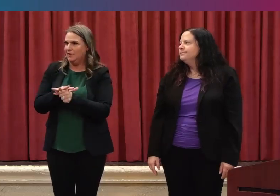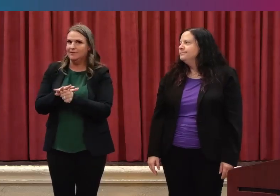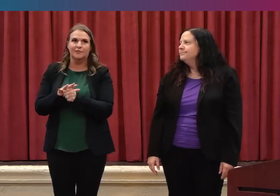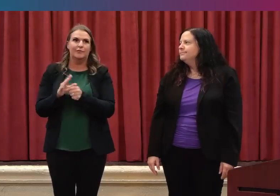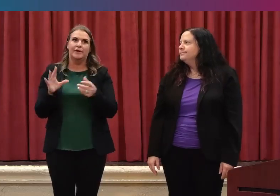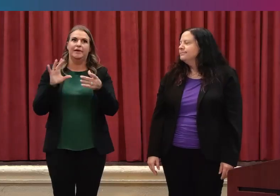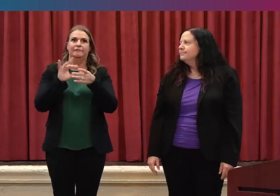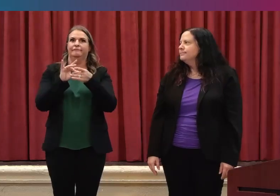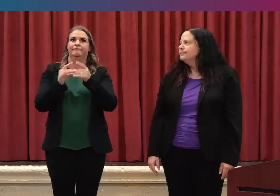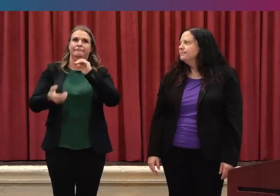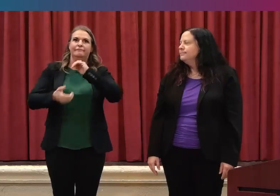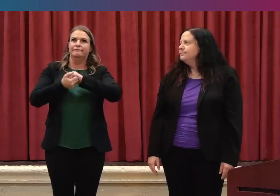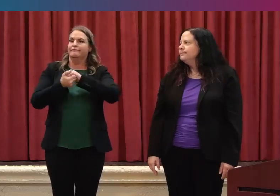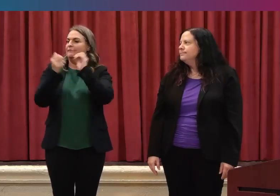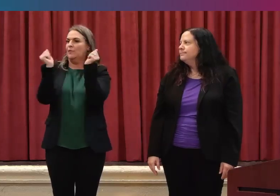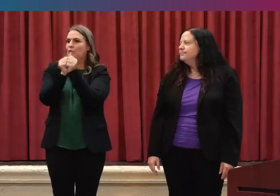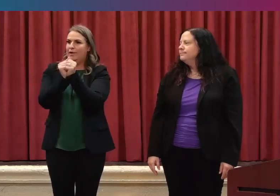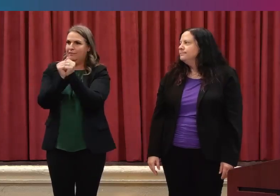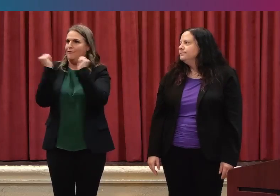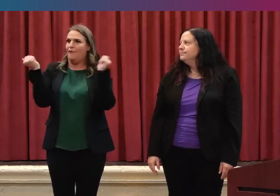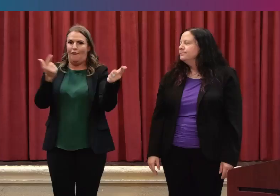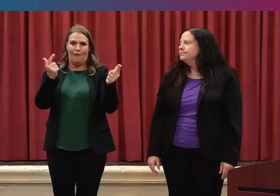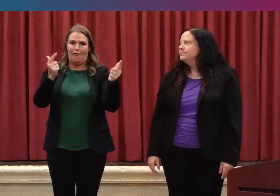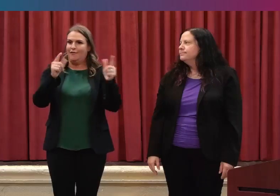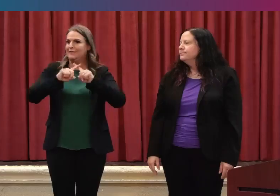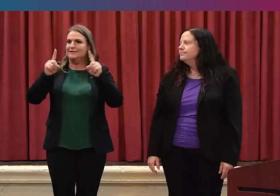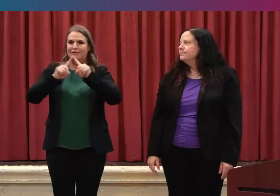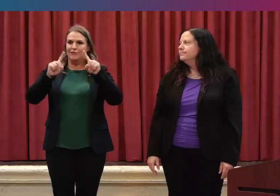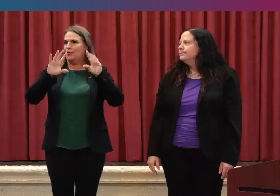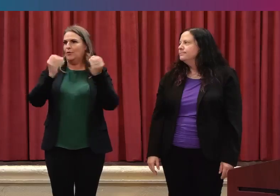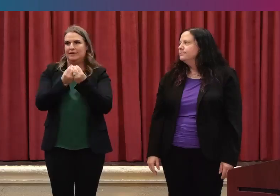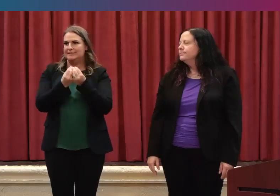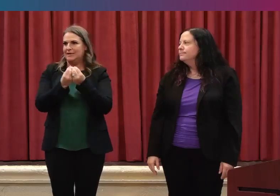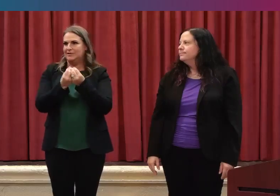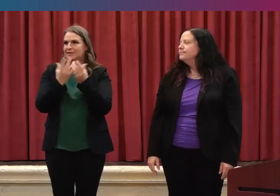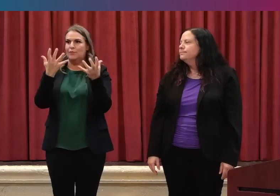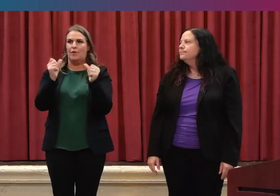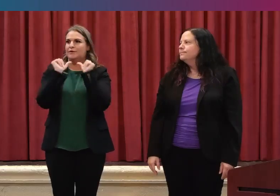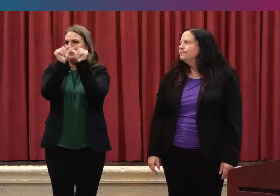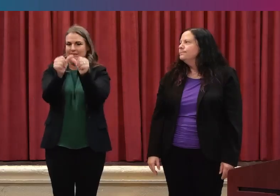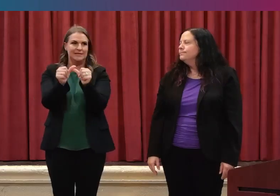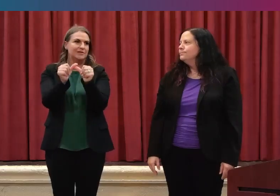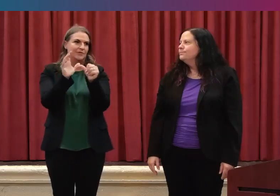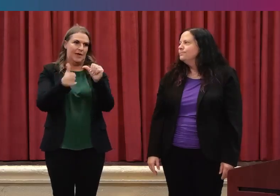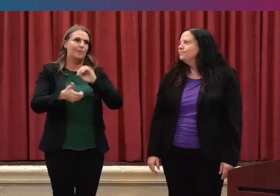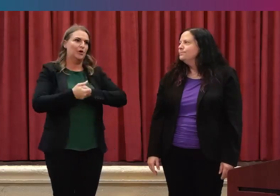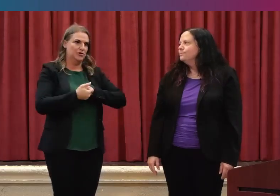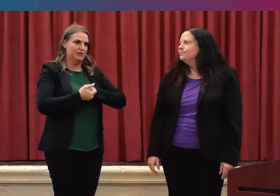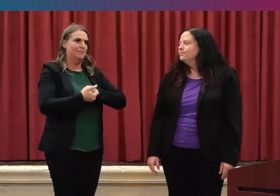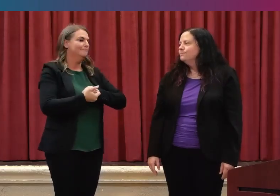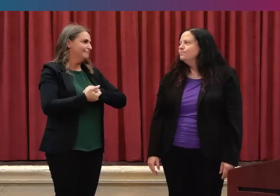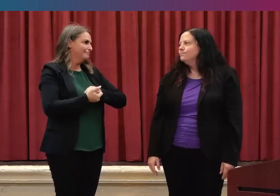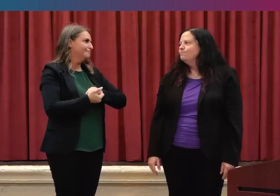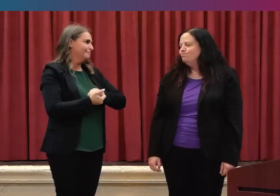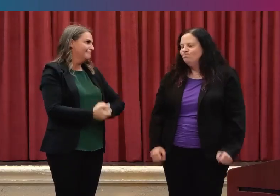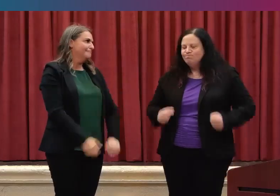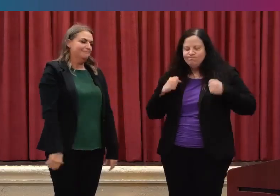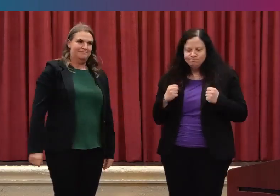So we are here, we are in it to win it. We have been here in Southern California and we